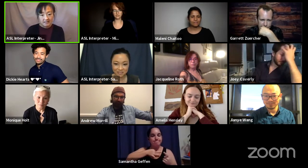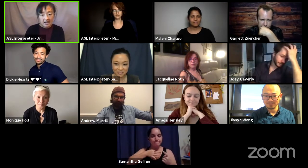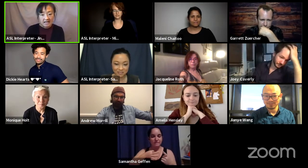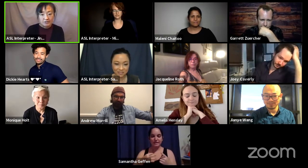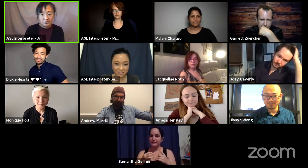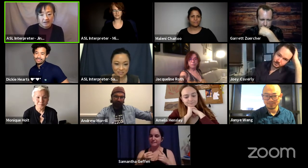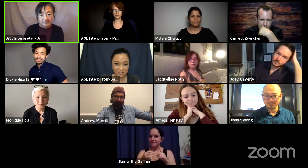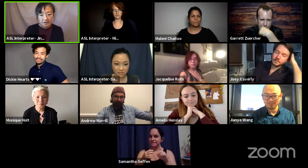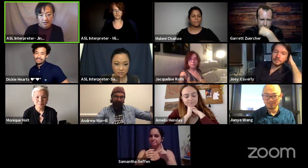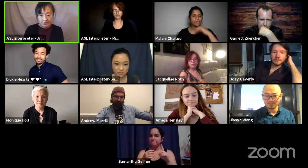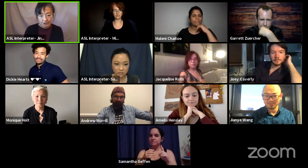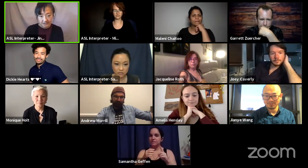I do have a question.